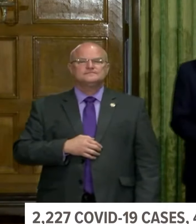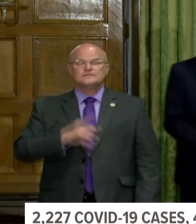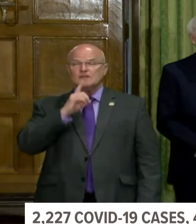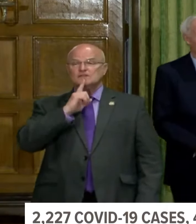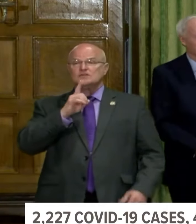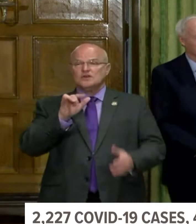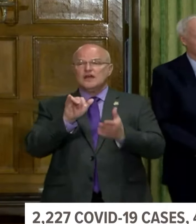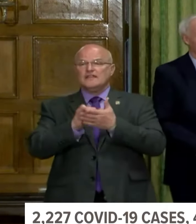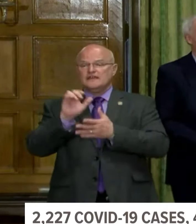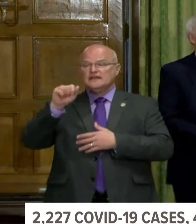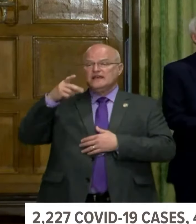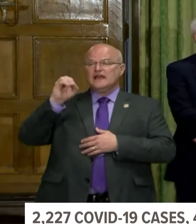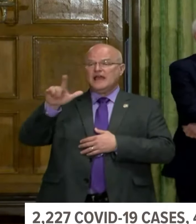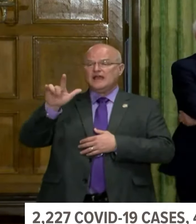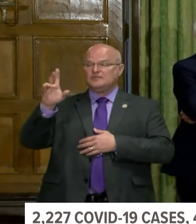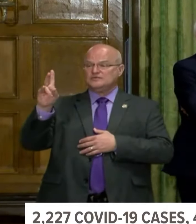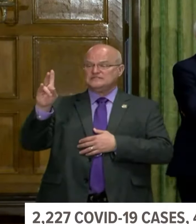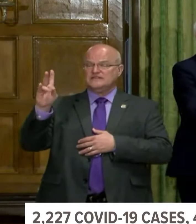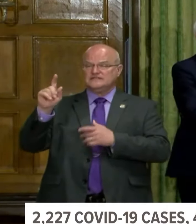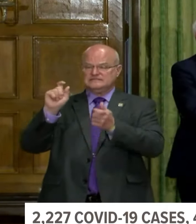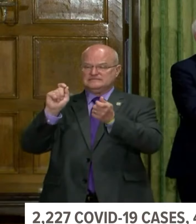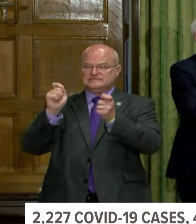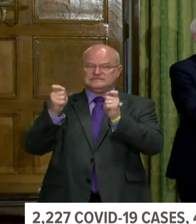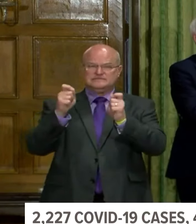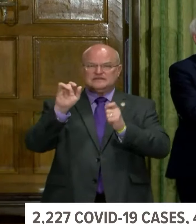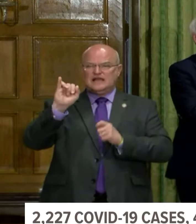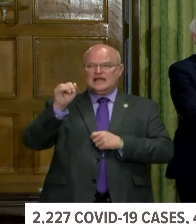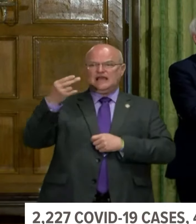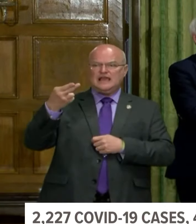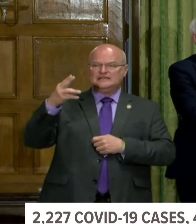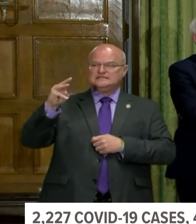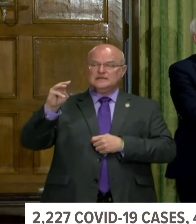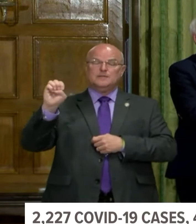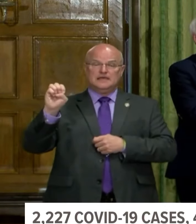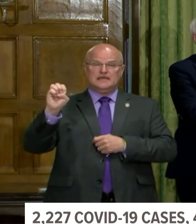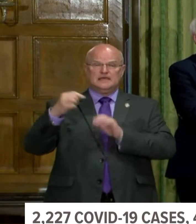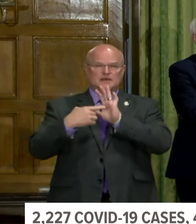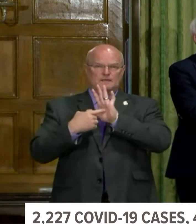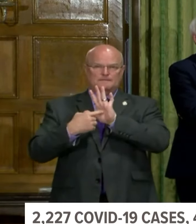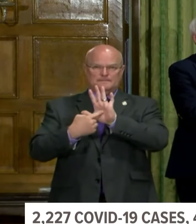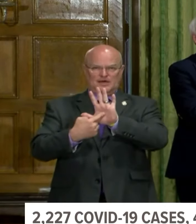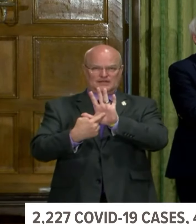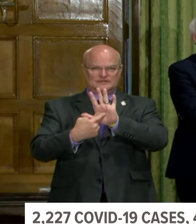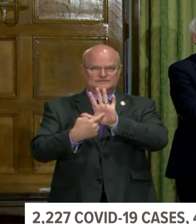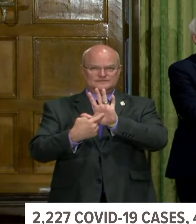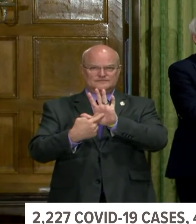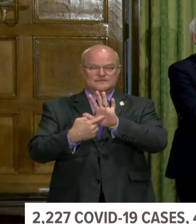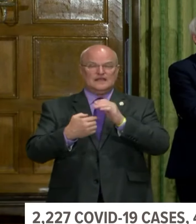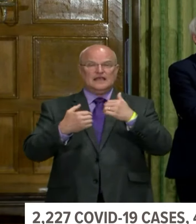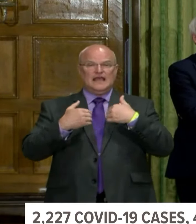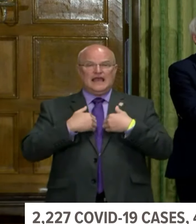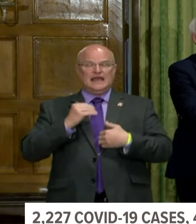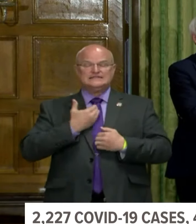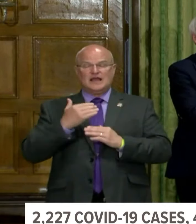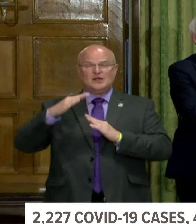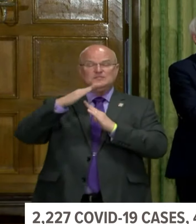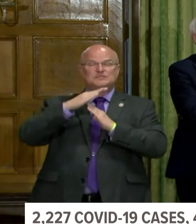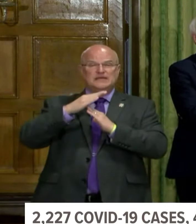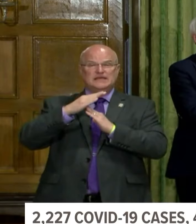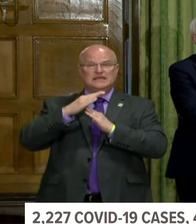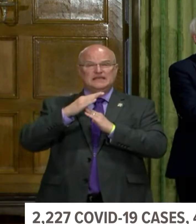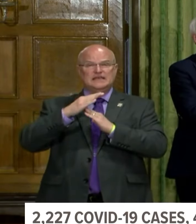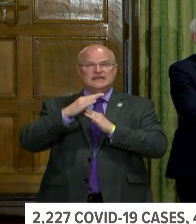Certainly, the April 17th adjustment to the IHME model has our peak